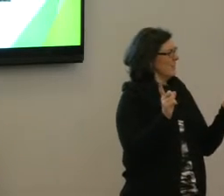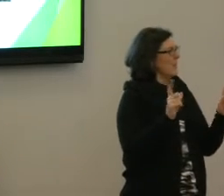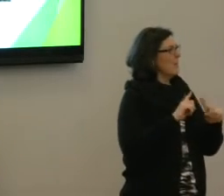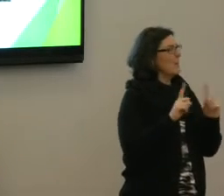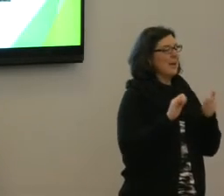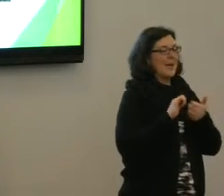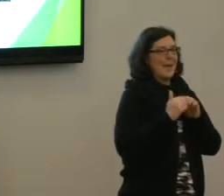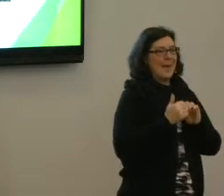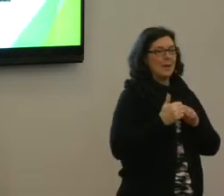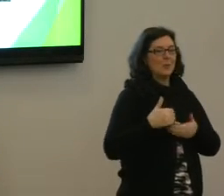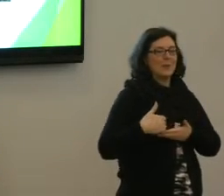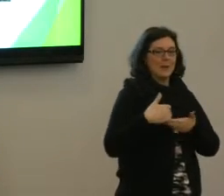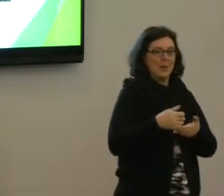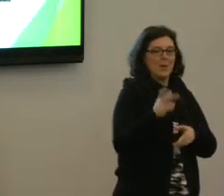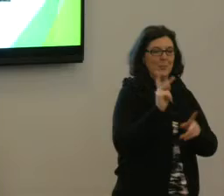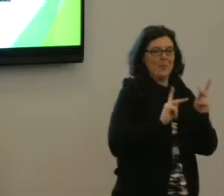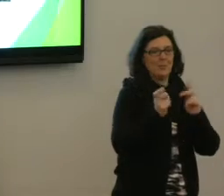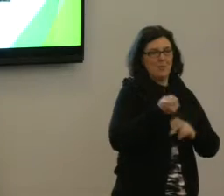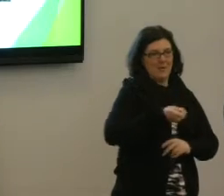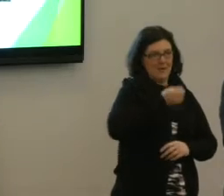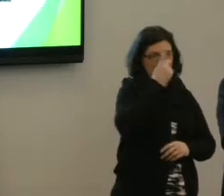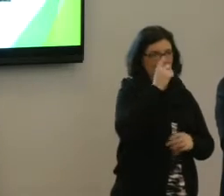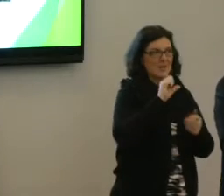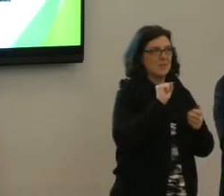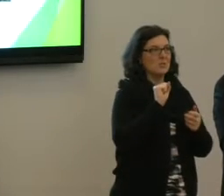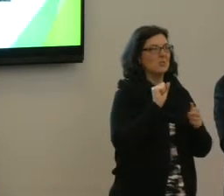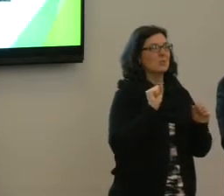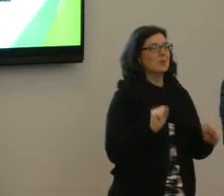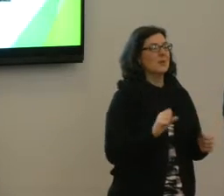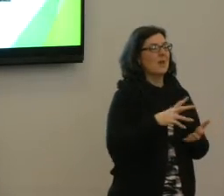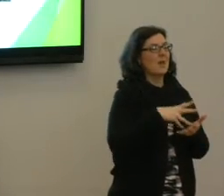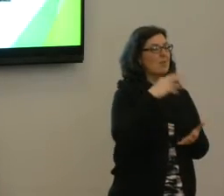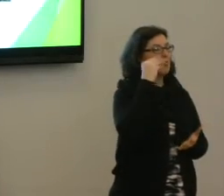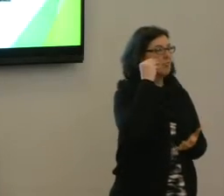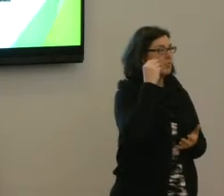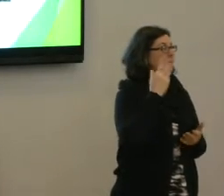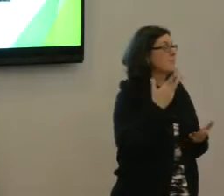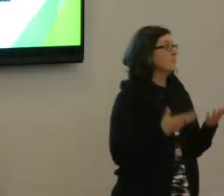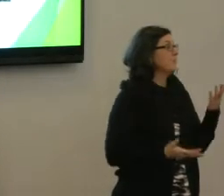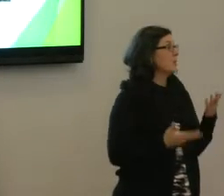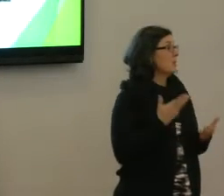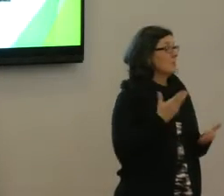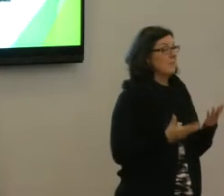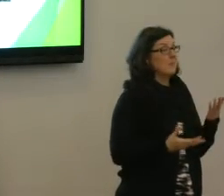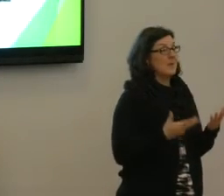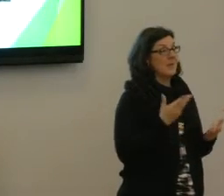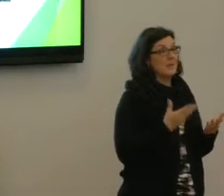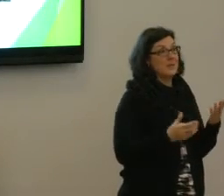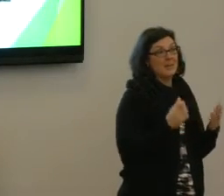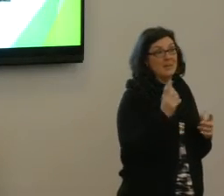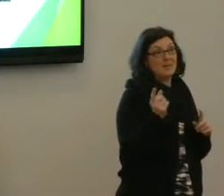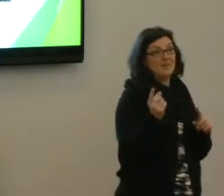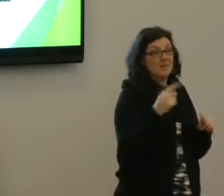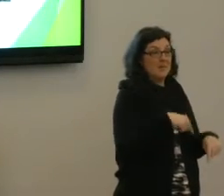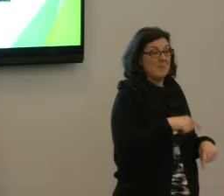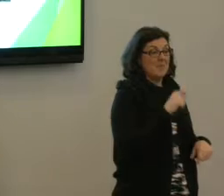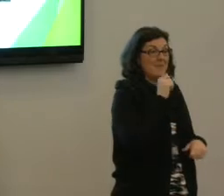get that explicit so they can learn it? Or have them come sometime not for the first time on Sunday